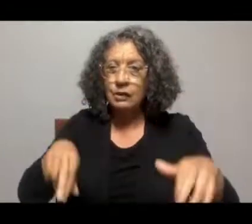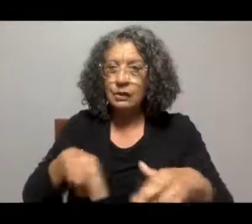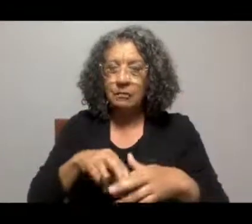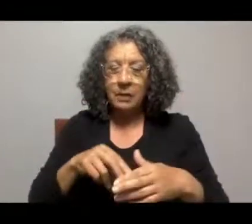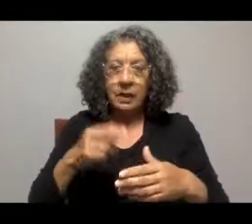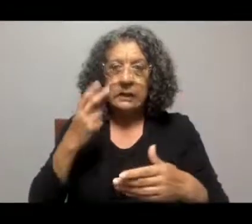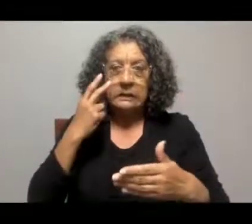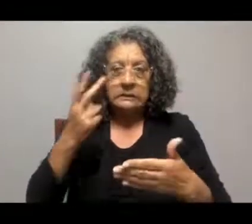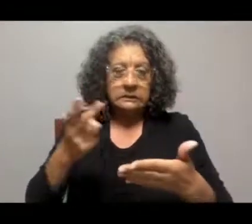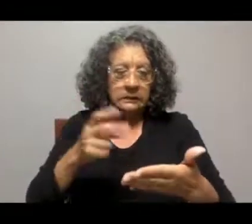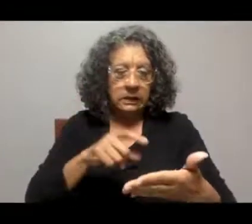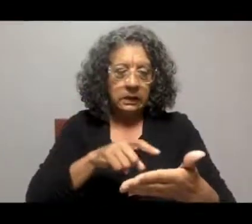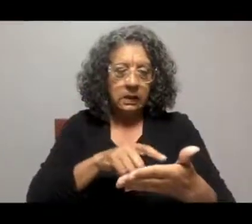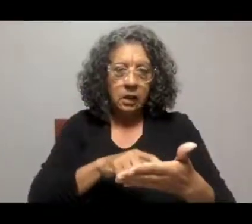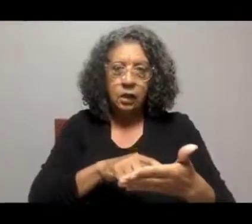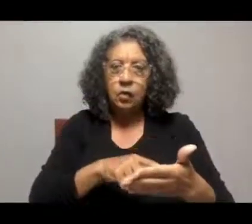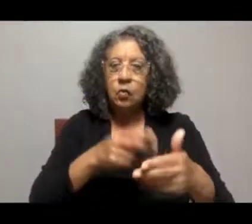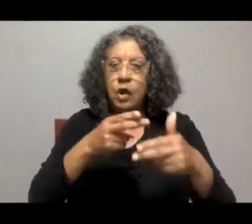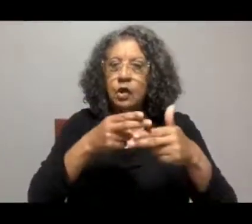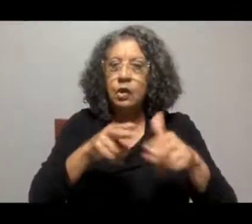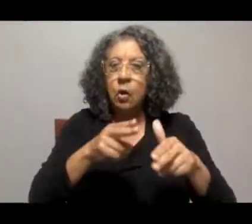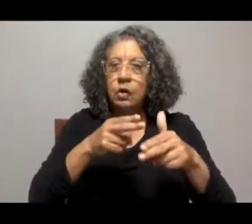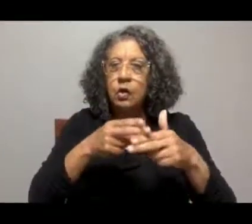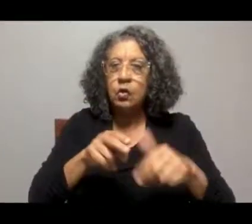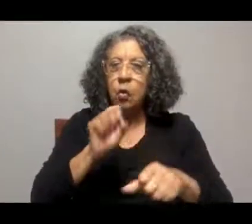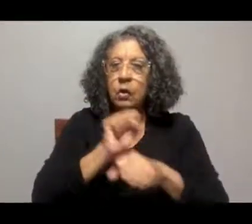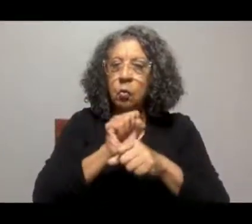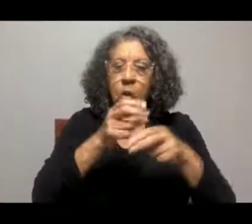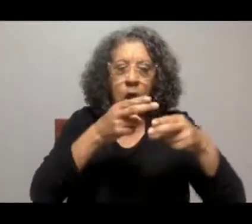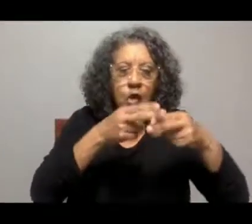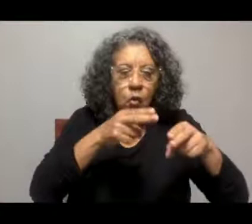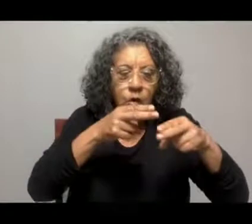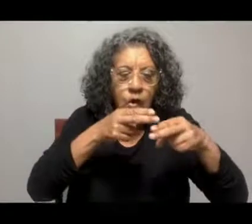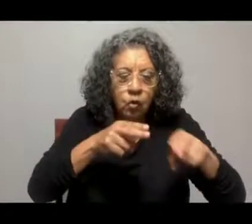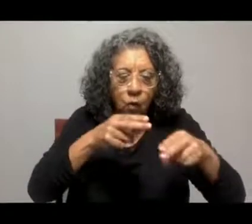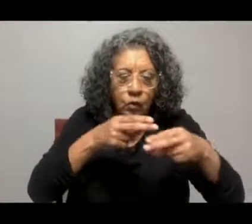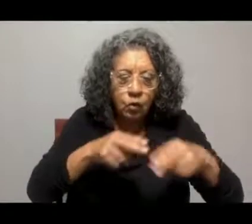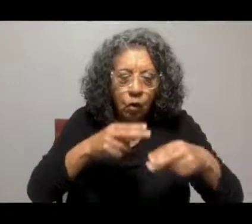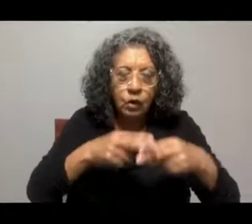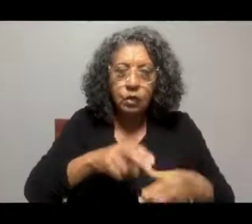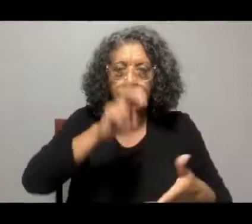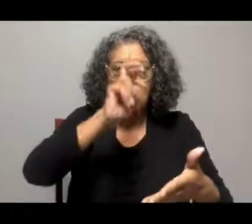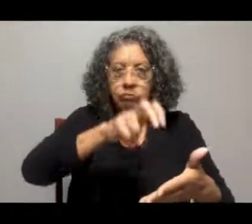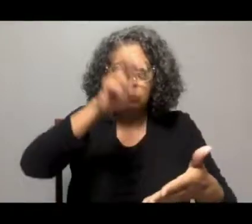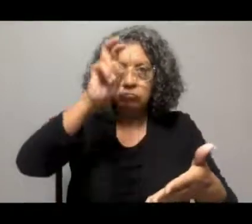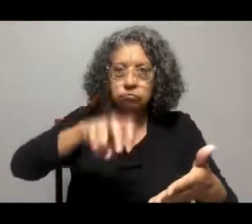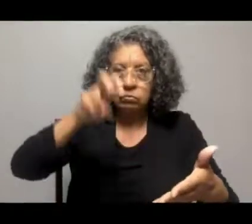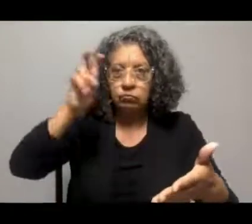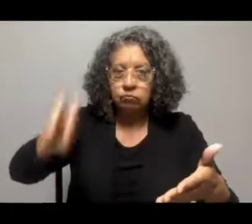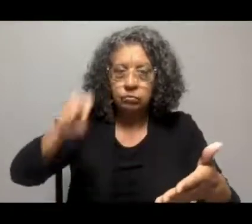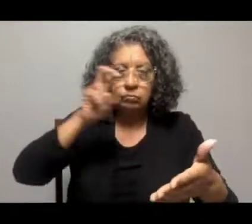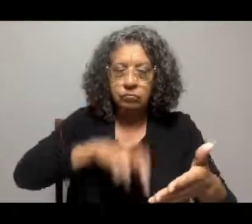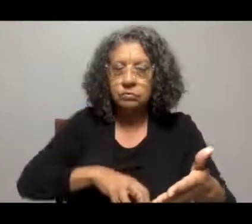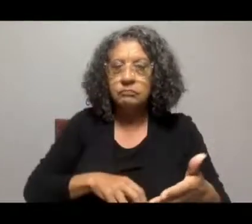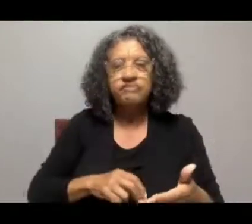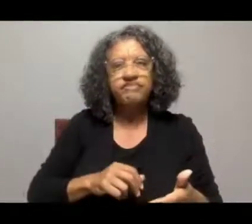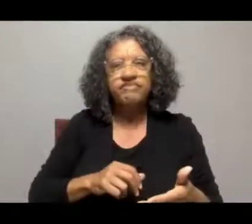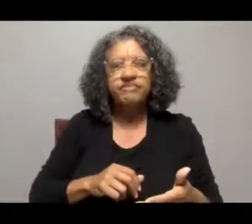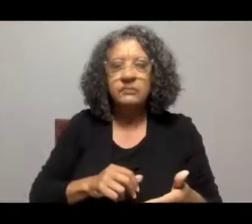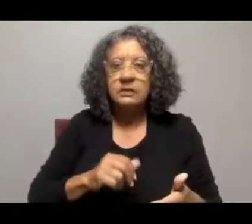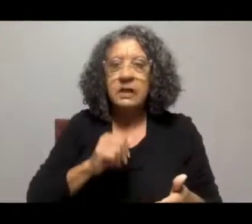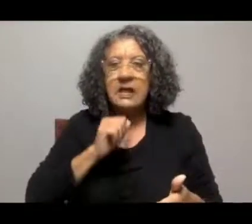the company is going to look at your resume and see that you only stayed briefly at each job.